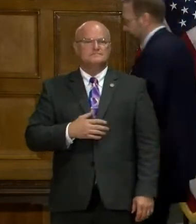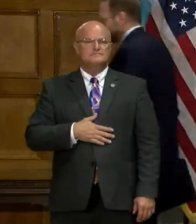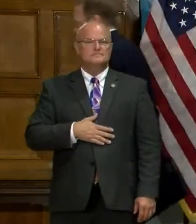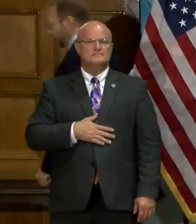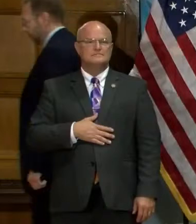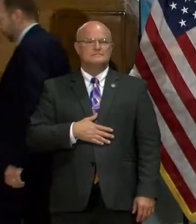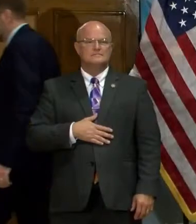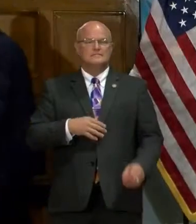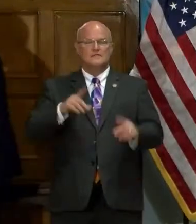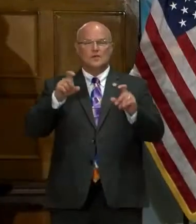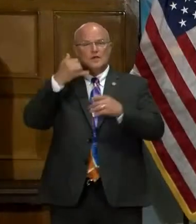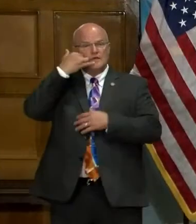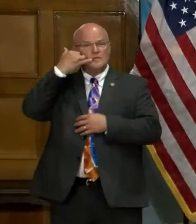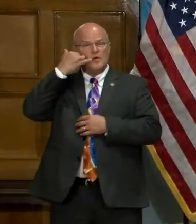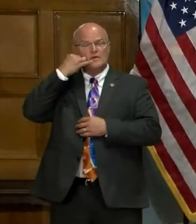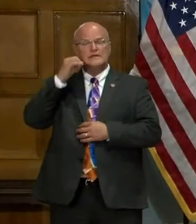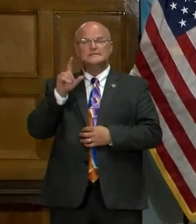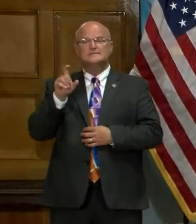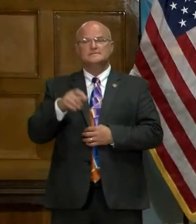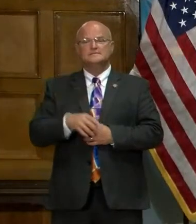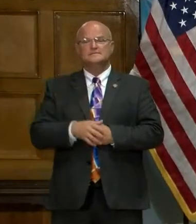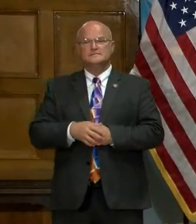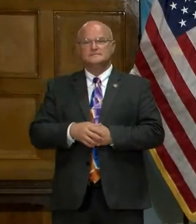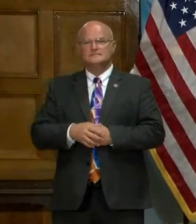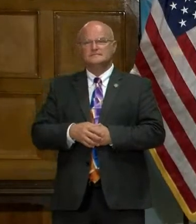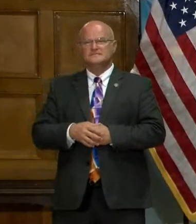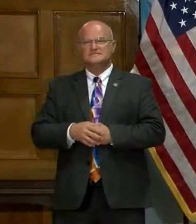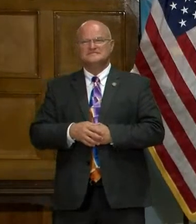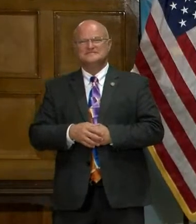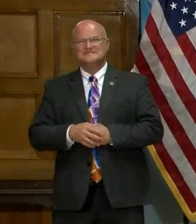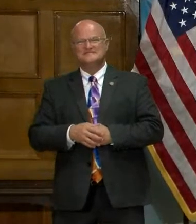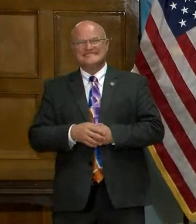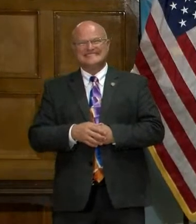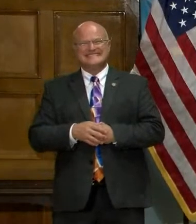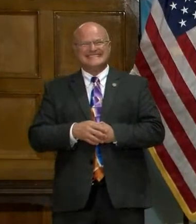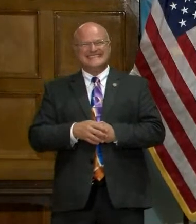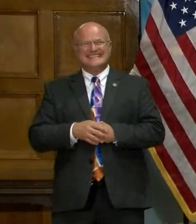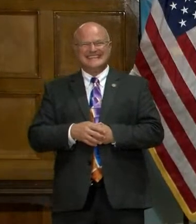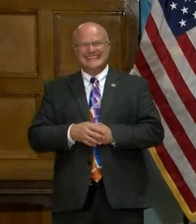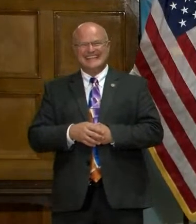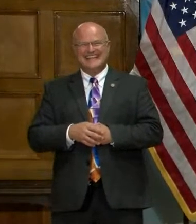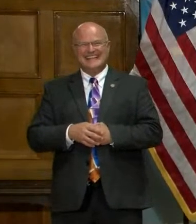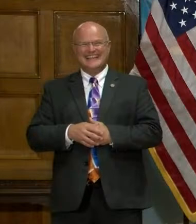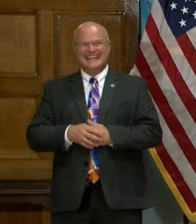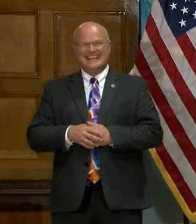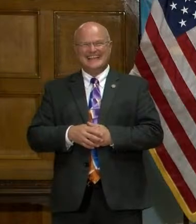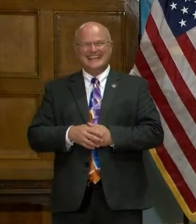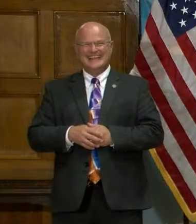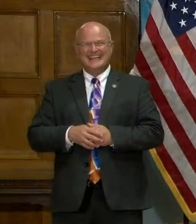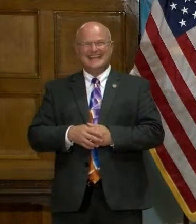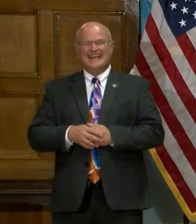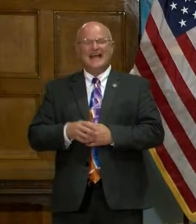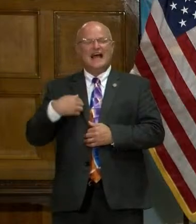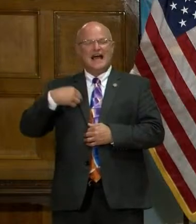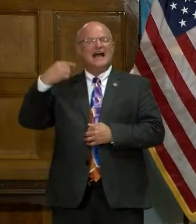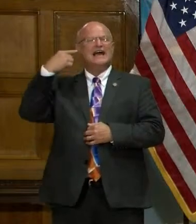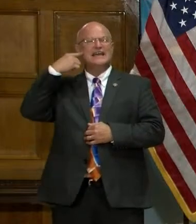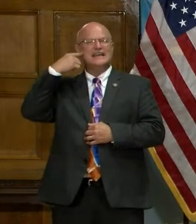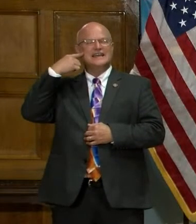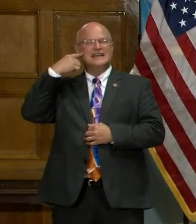Is there any question remotely? Yeah, Governor. Yes, Governor, good afternoon. Andrew with AP. All right, I